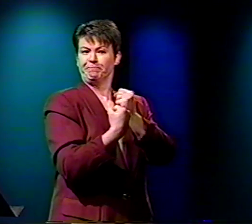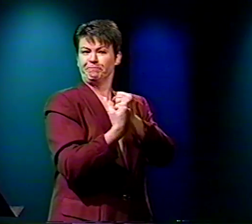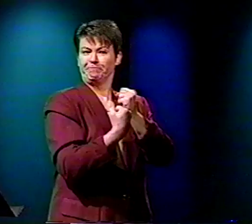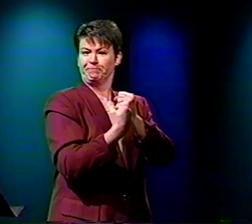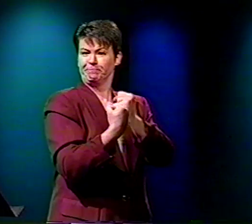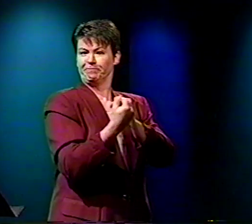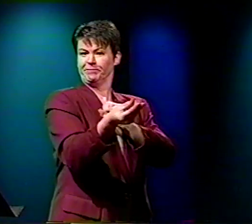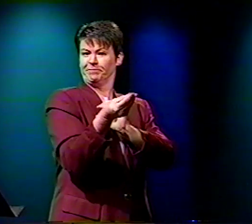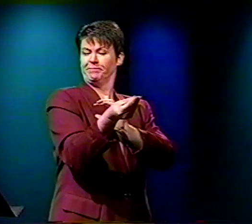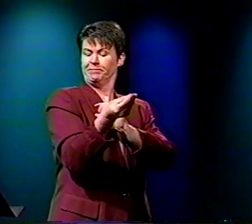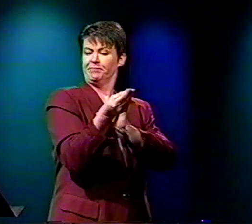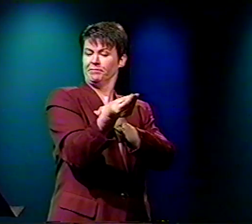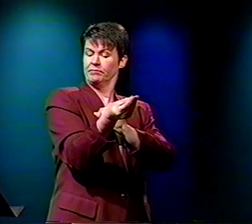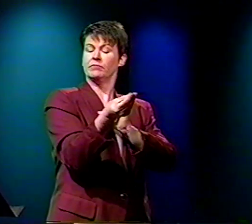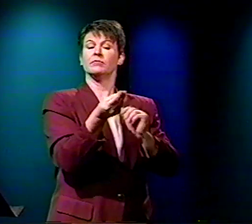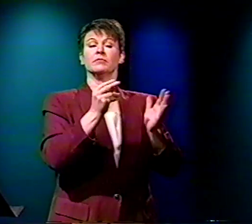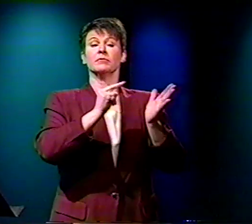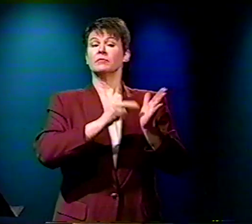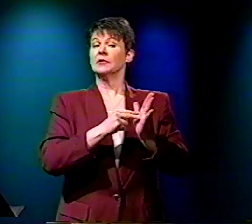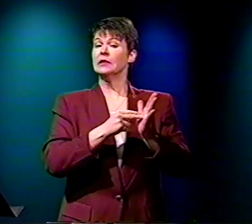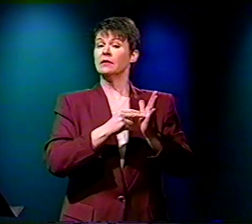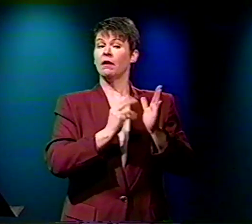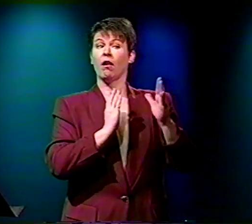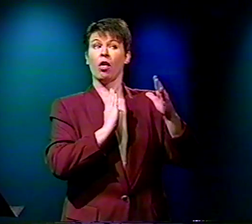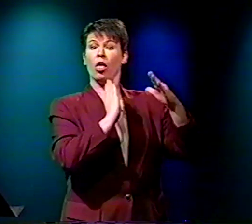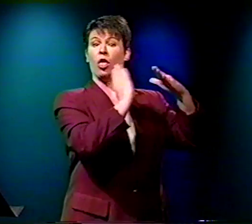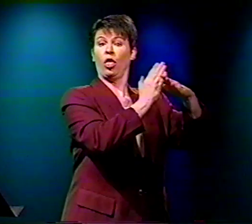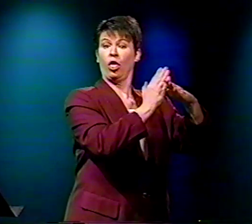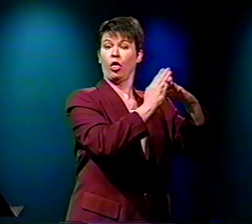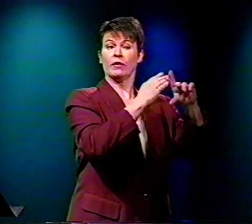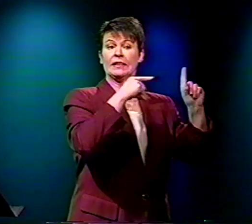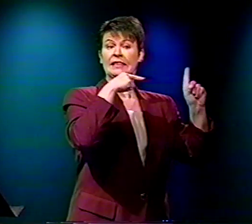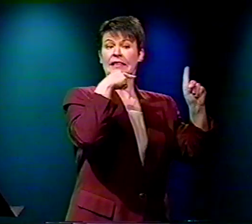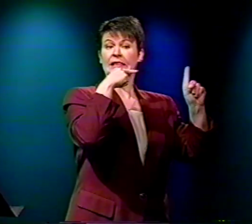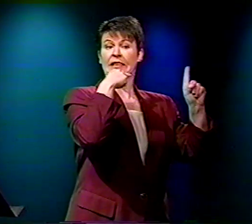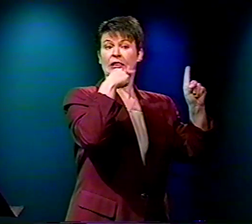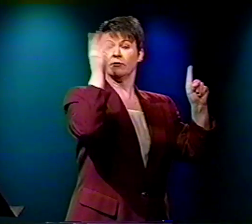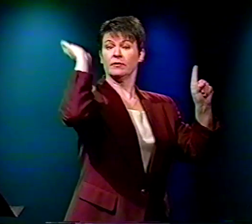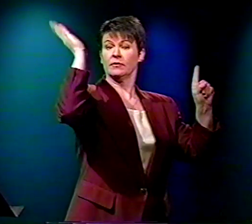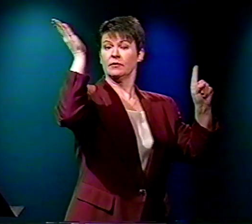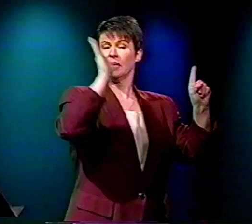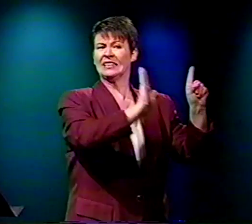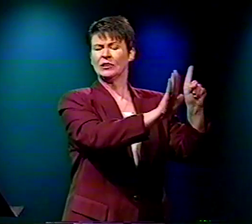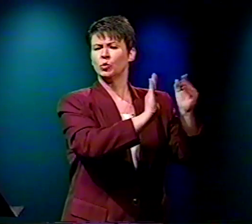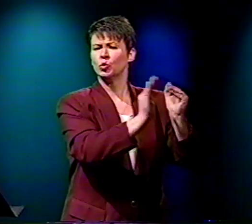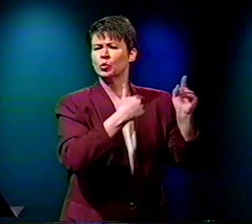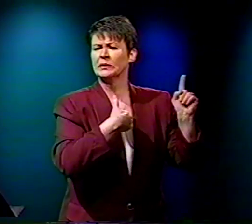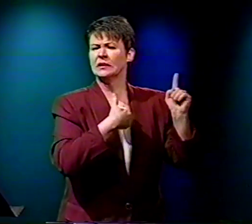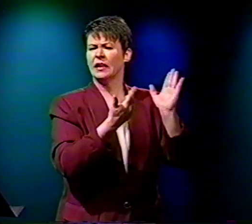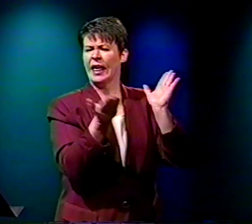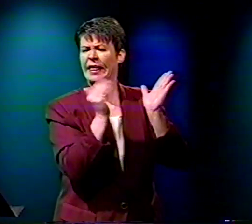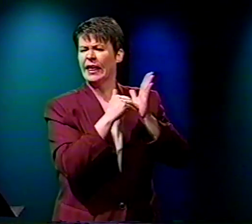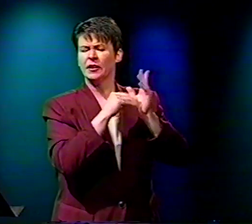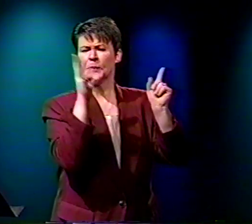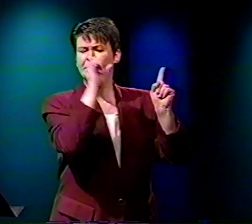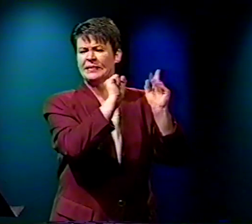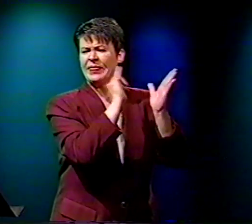the audience, feeding and supporting the working interpreter. So that means then that the hearing presenter is interrupted far